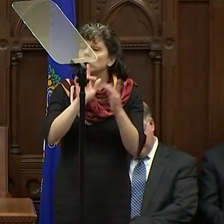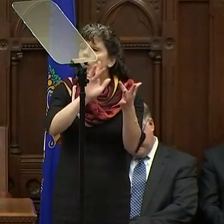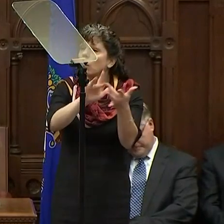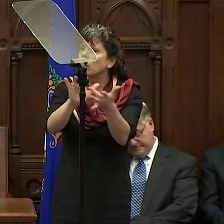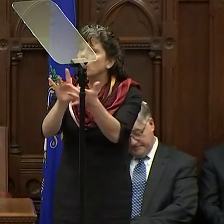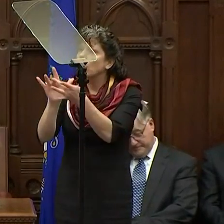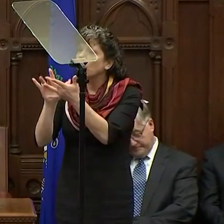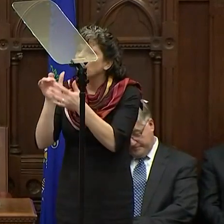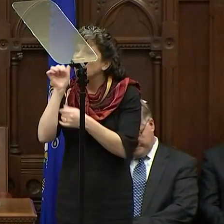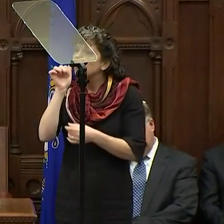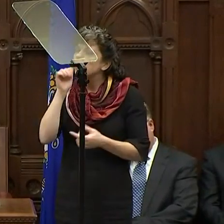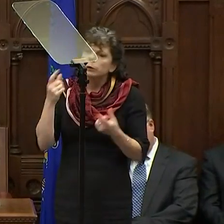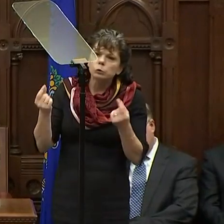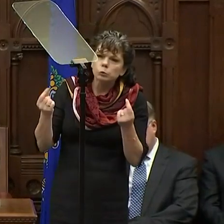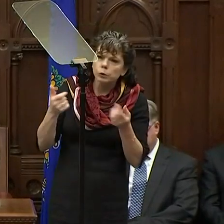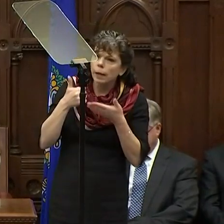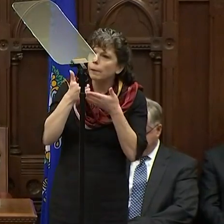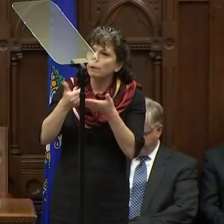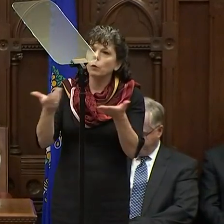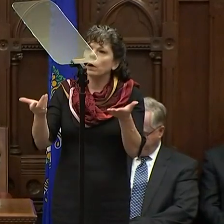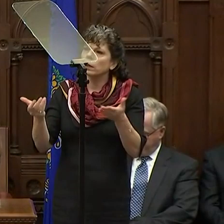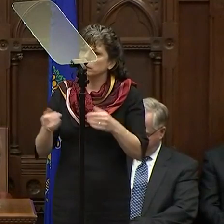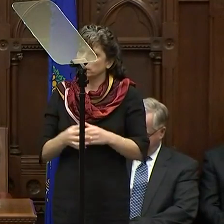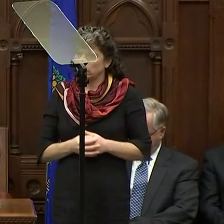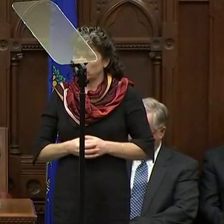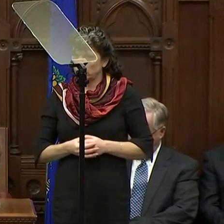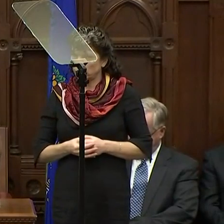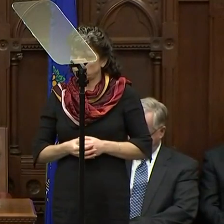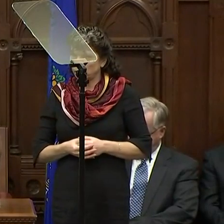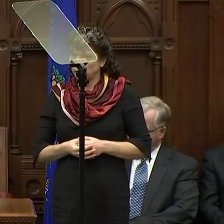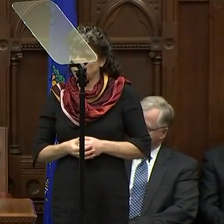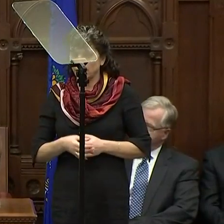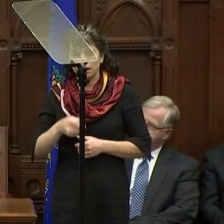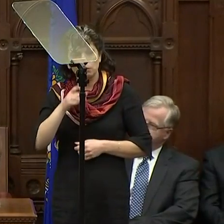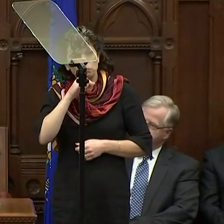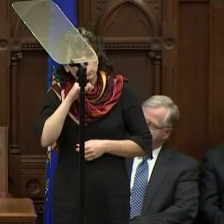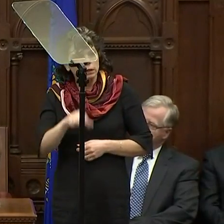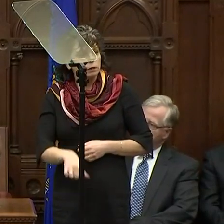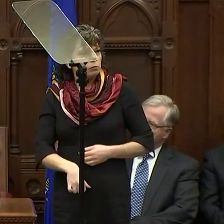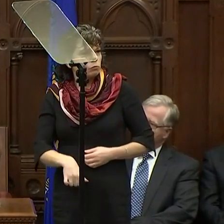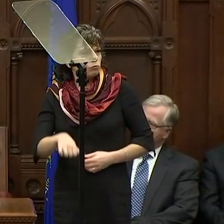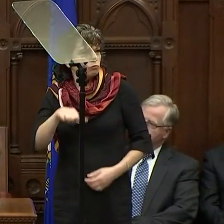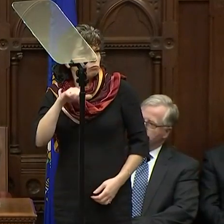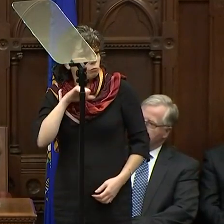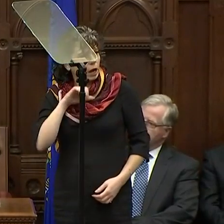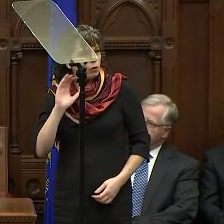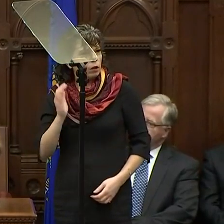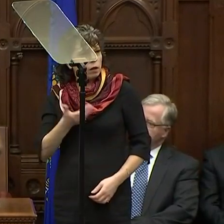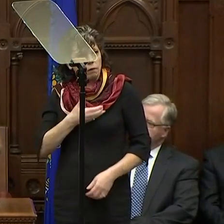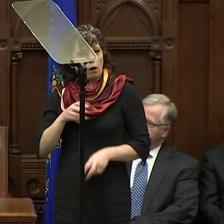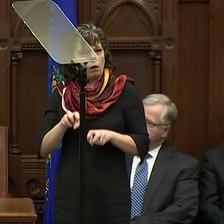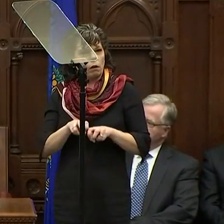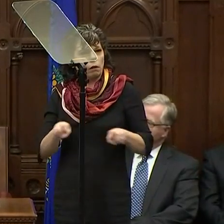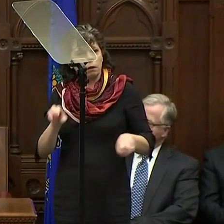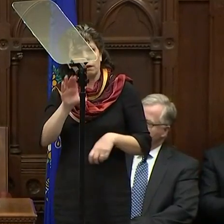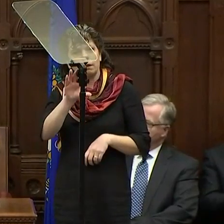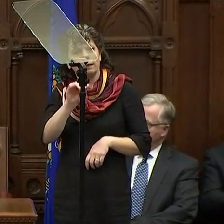ask, what can we do to help? And I'm so proud of our cabinet.